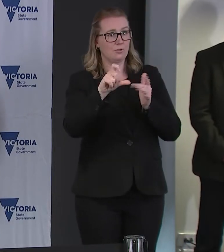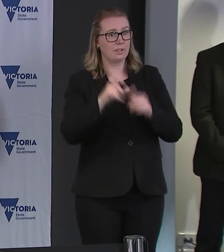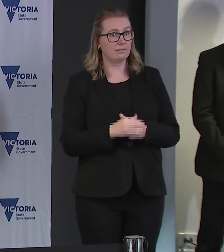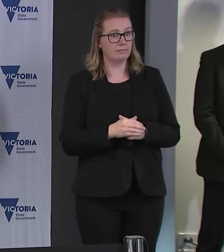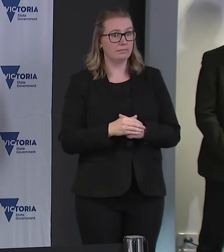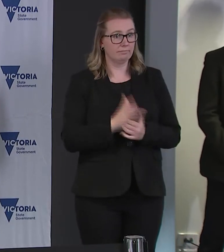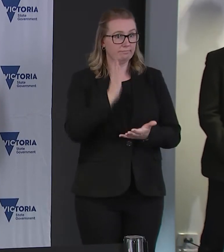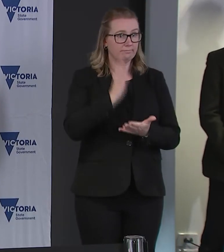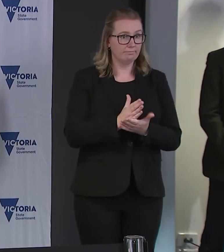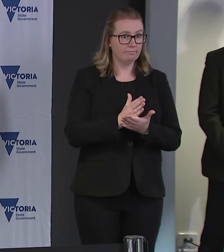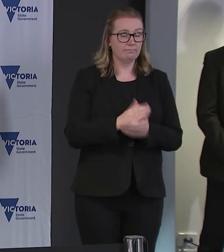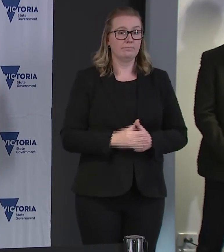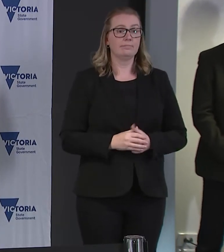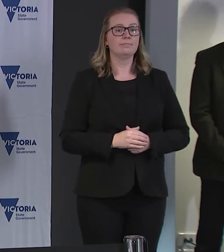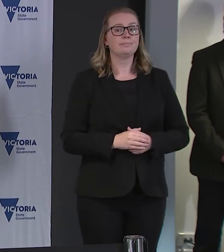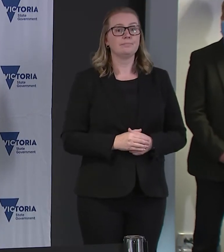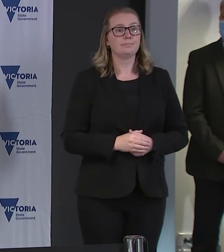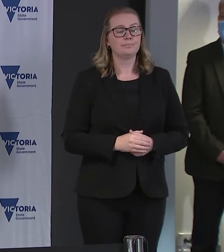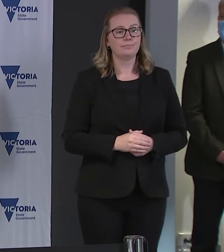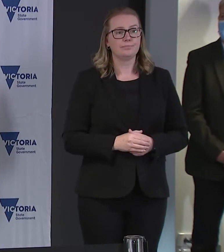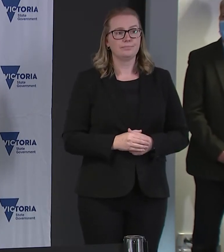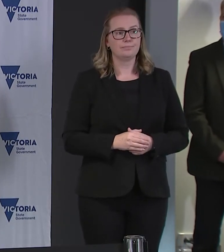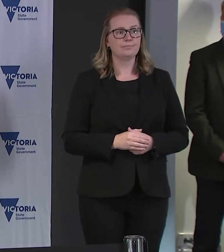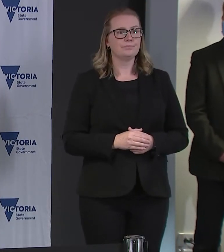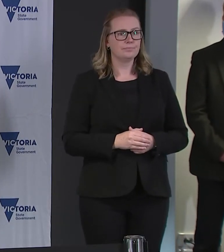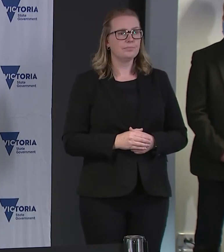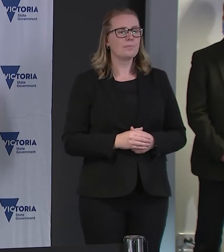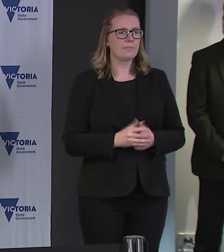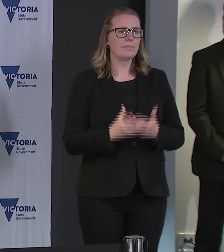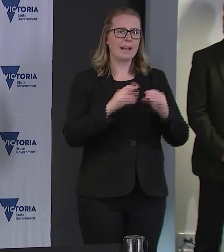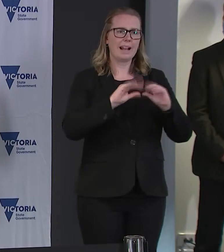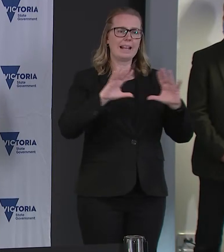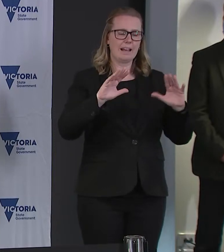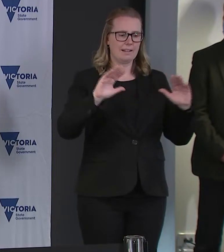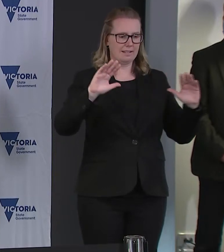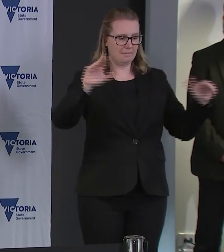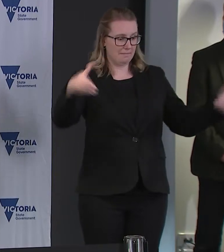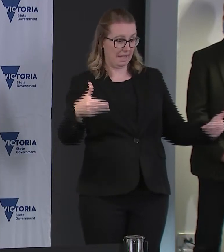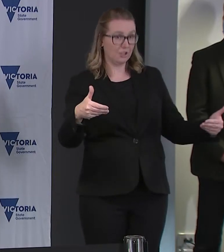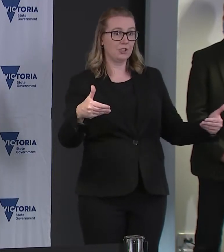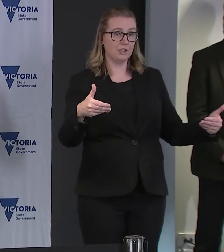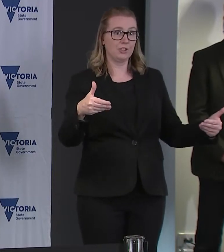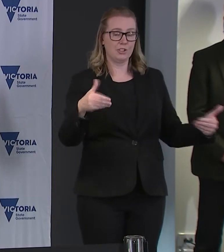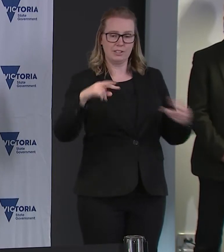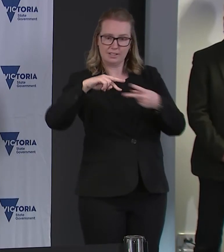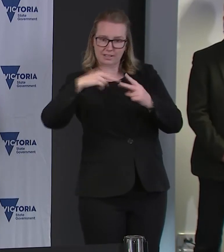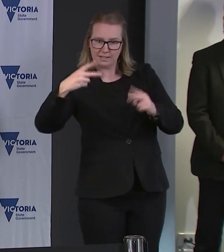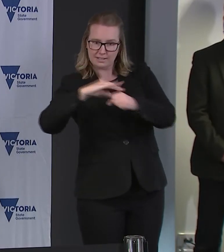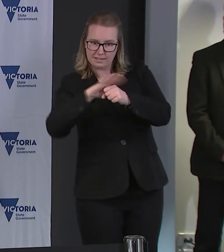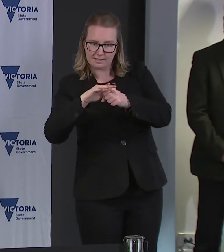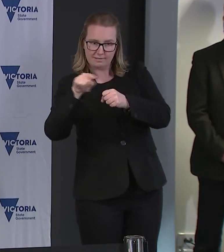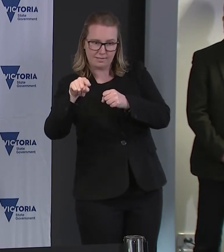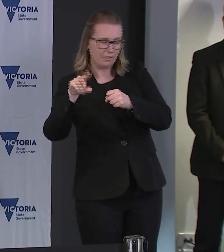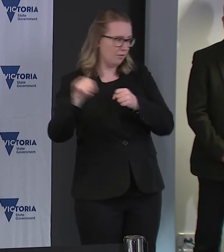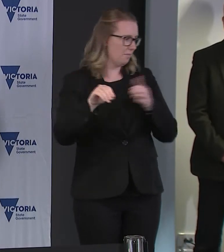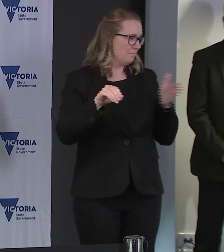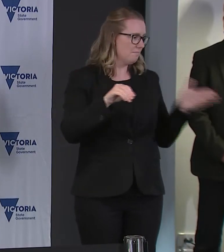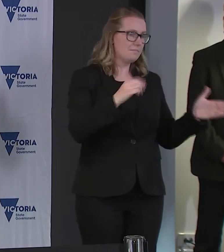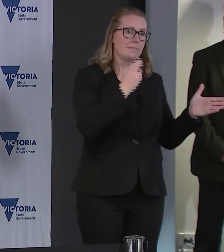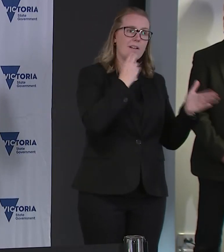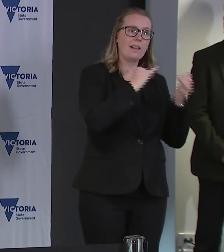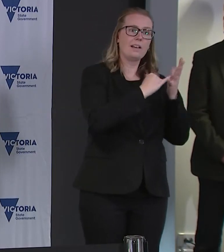There was a clear match with the genomic sequence that was in the South Australia quarantine in the hotel where